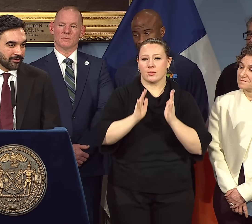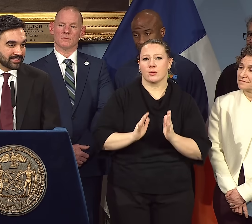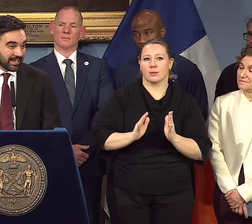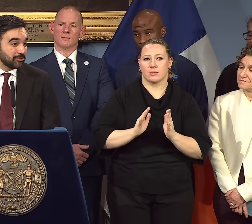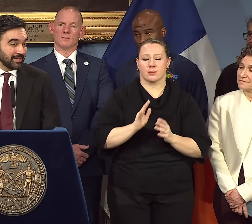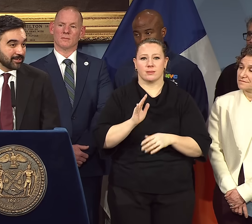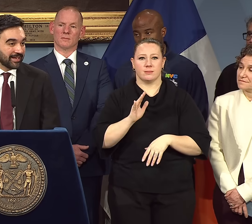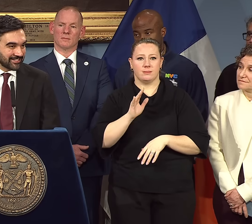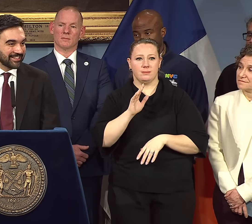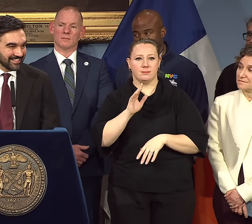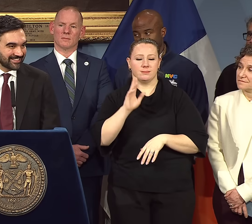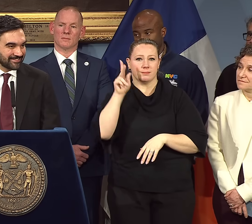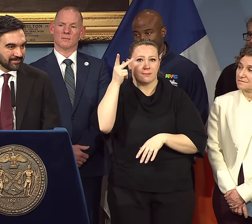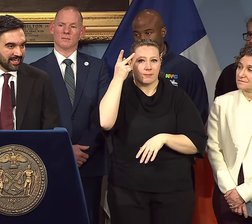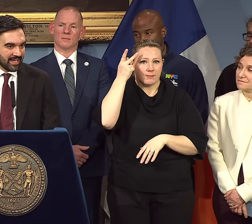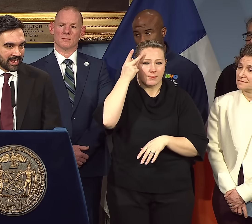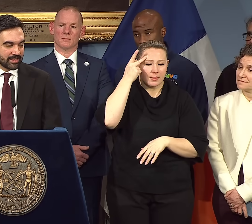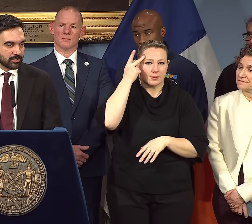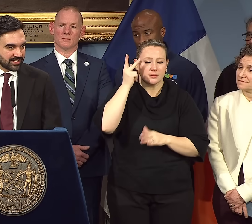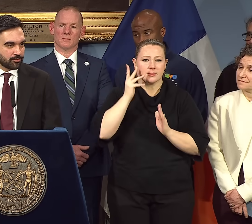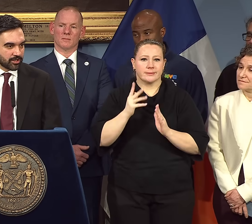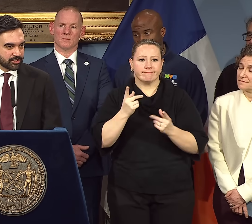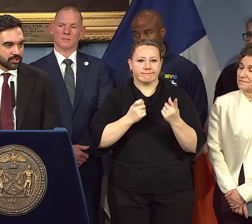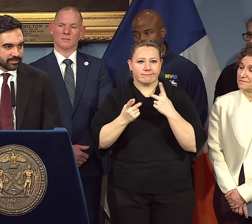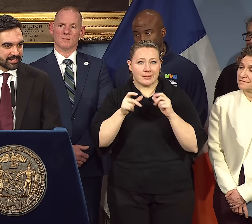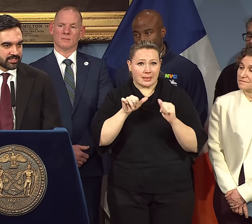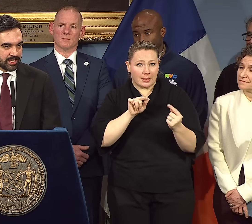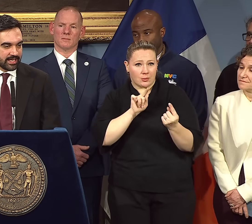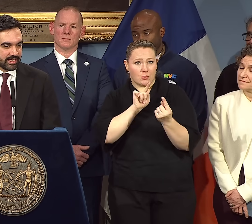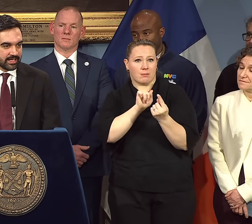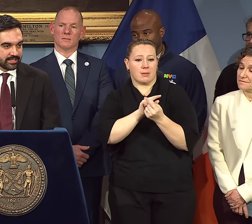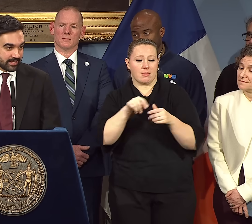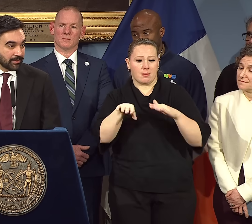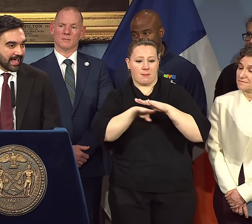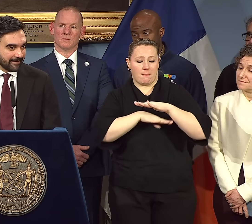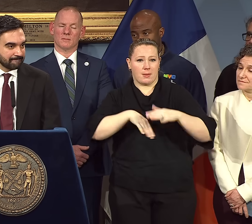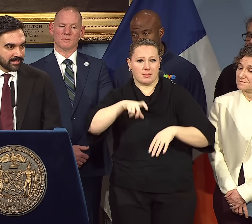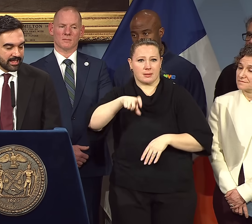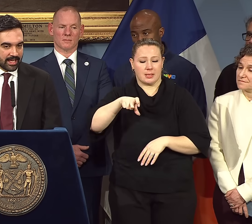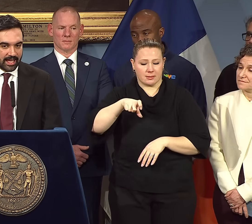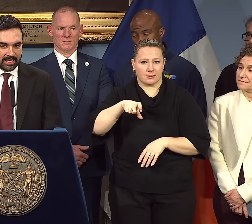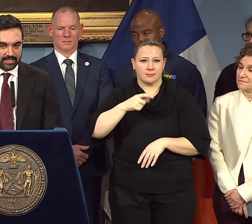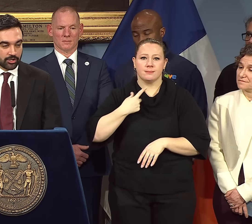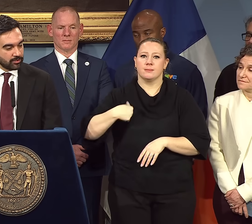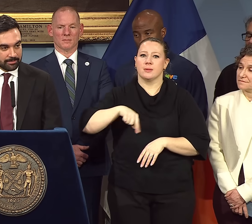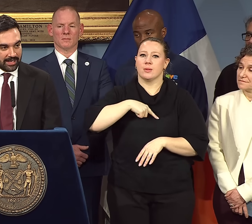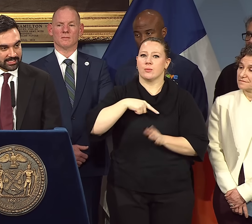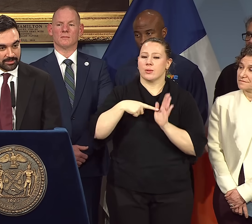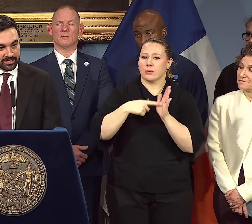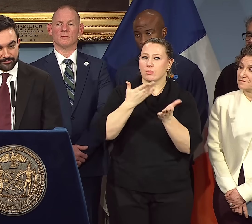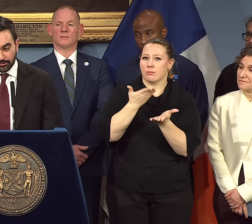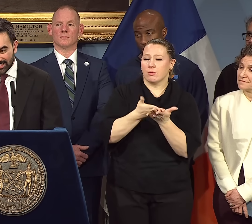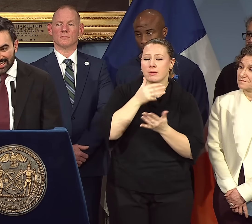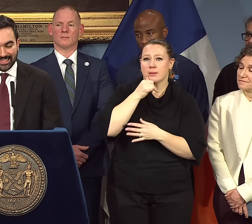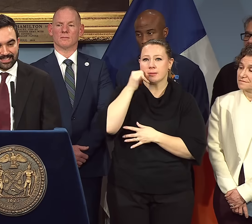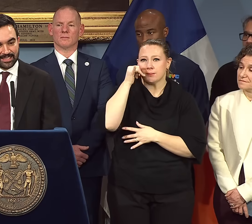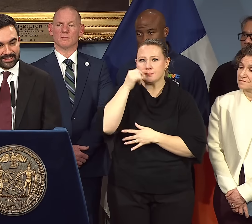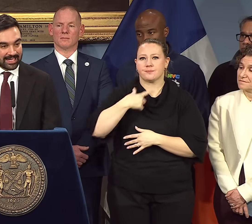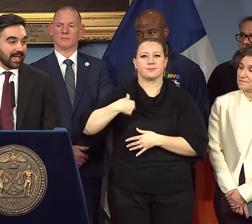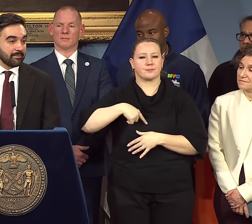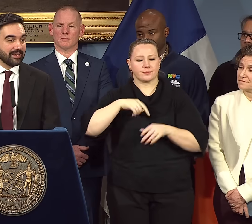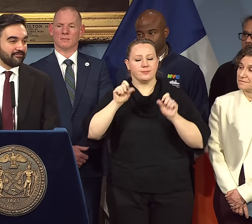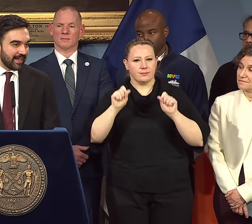want to know is, can you meet their basic needs? And I think what city workers showed yesterday is that we can. And it's only possible if you